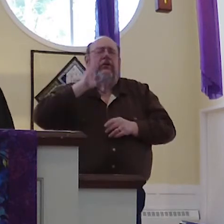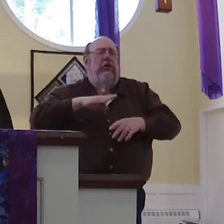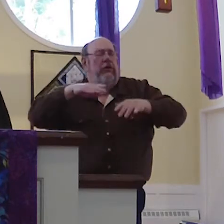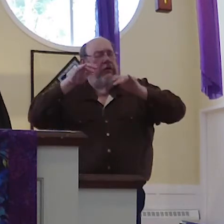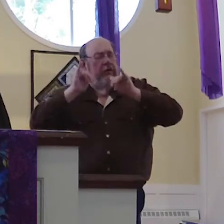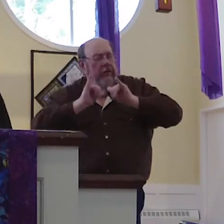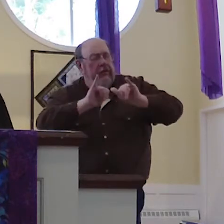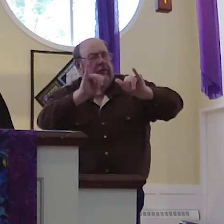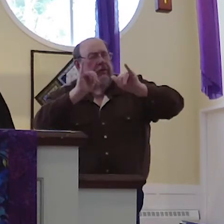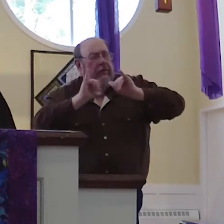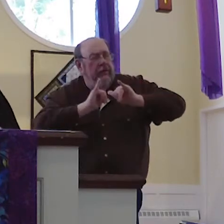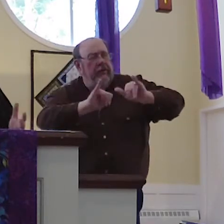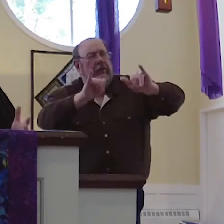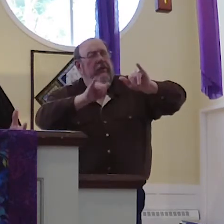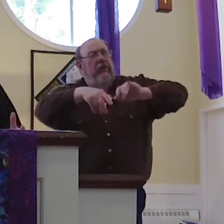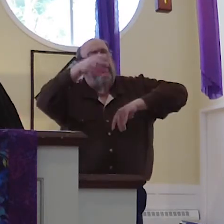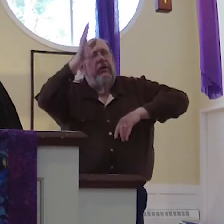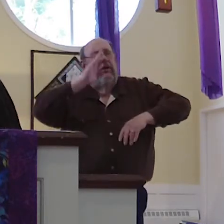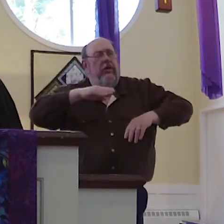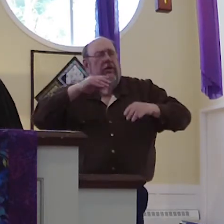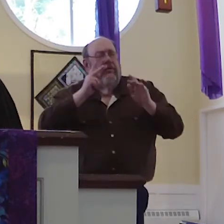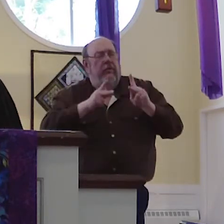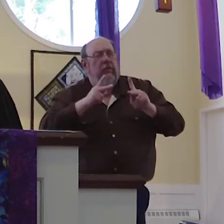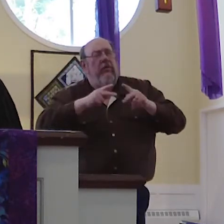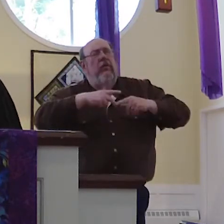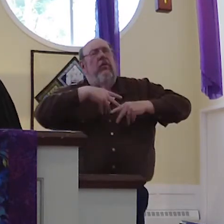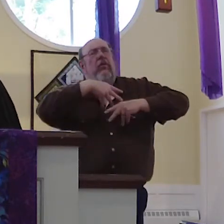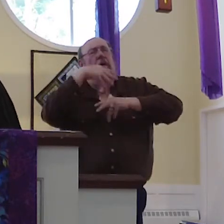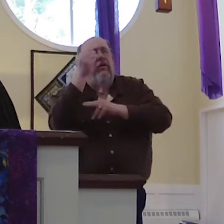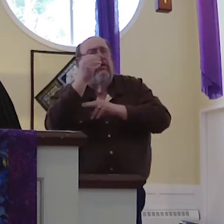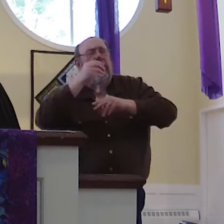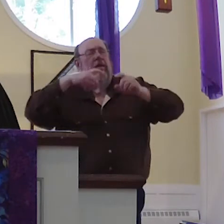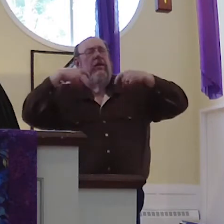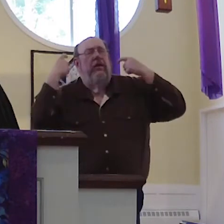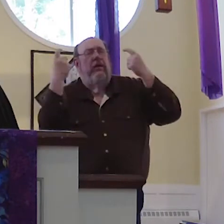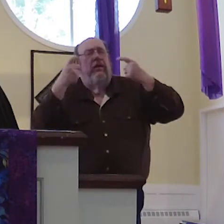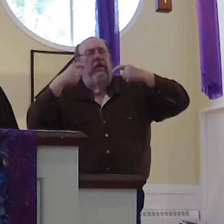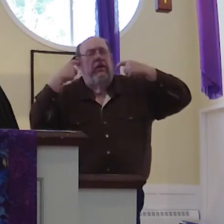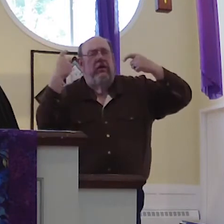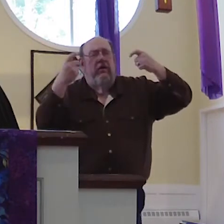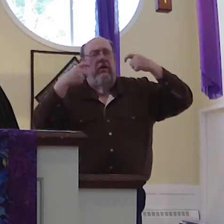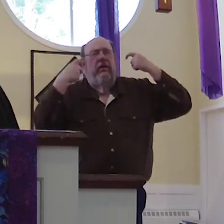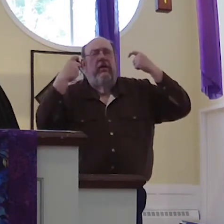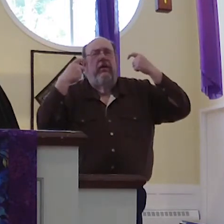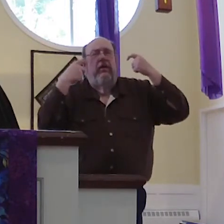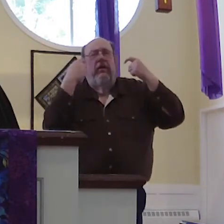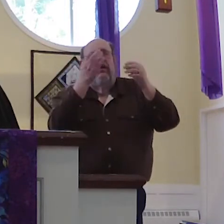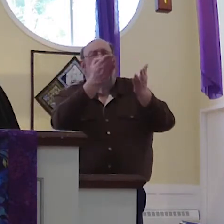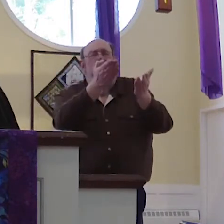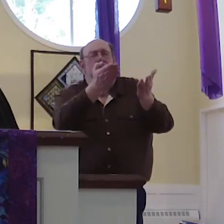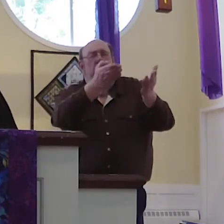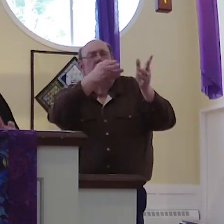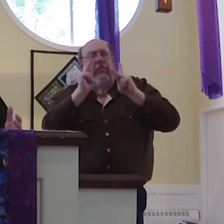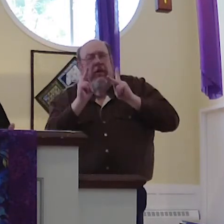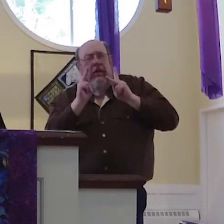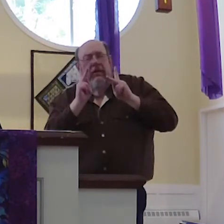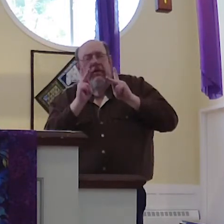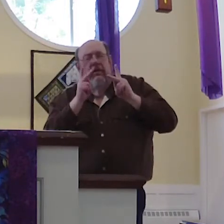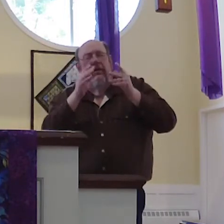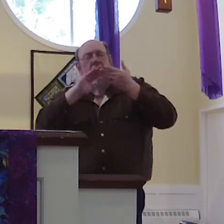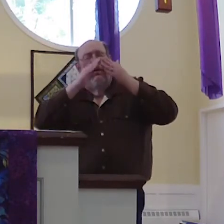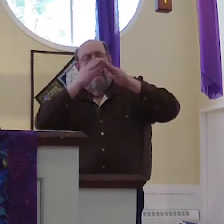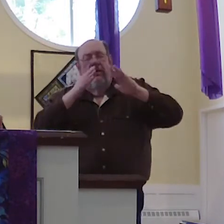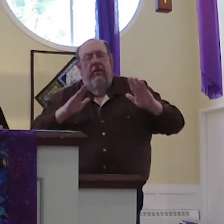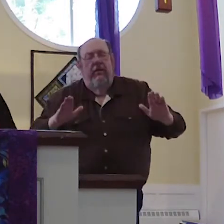to say that God's people will go out with celebration and be brought back in peace. That even the